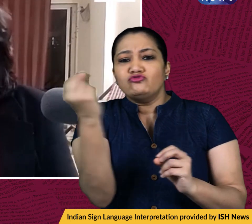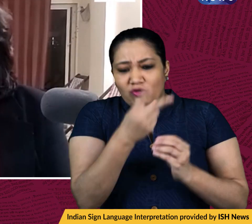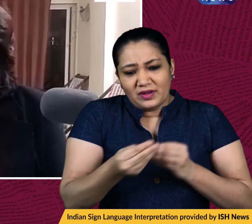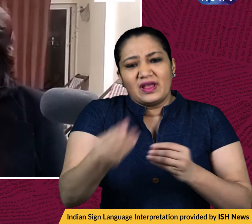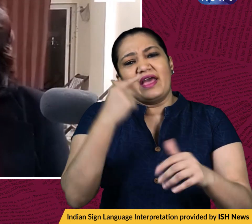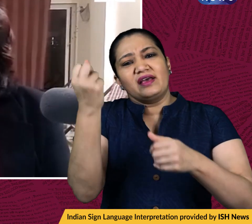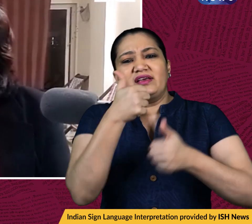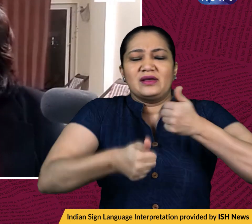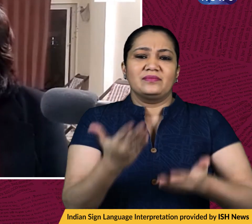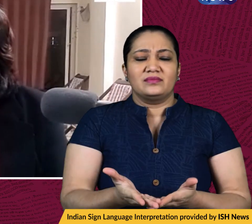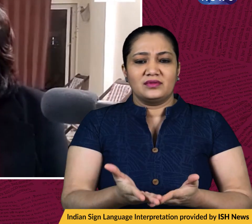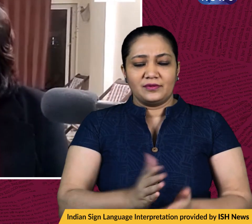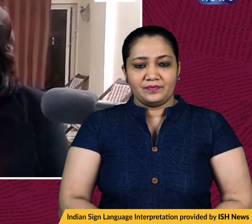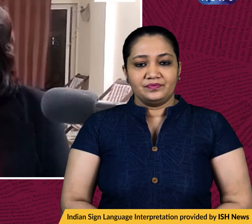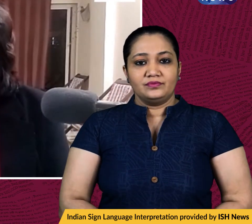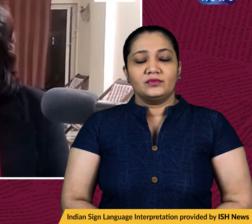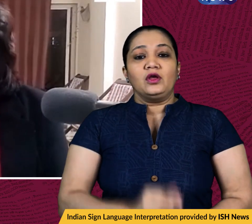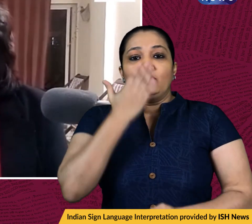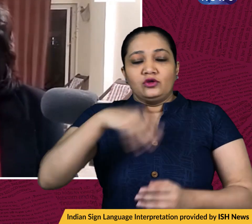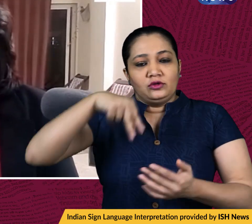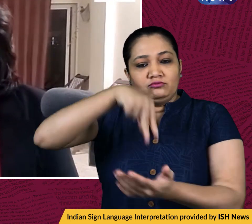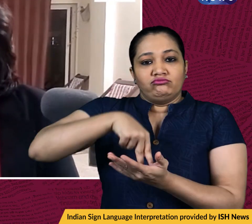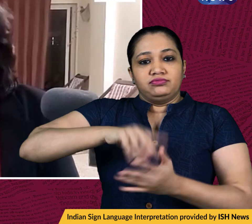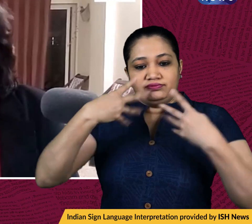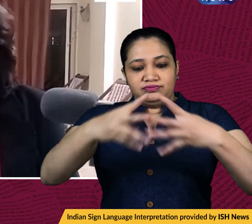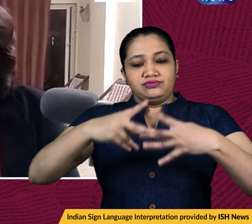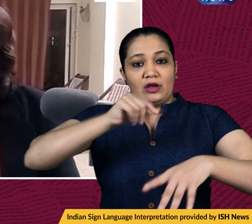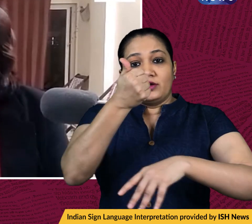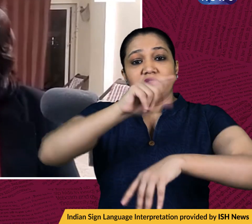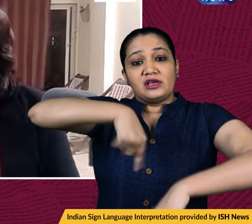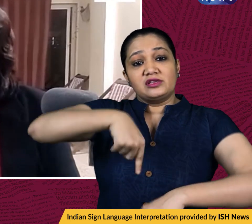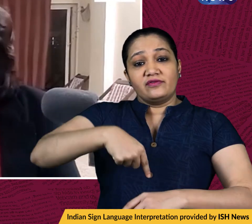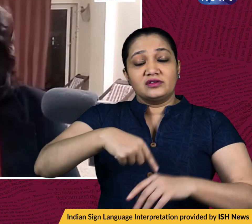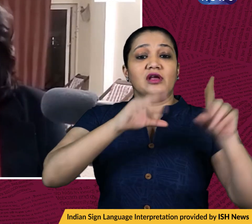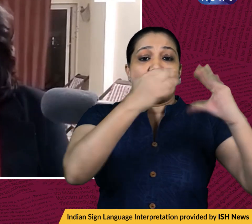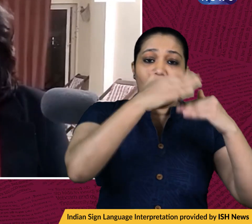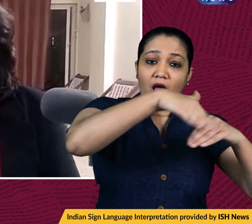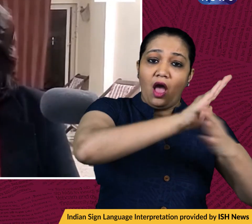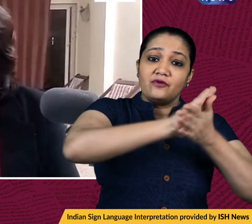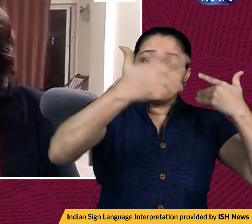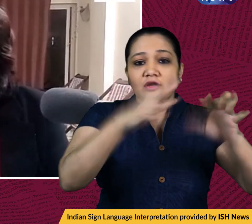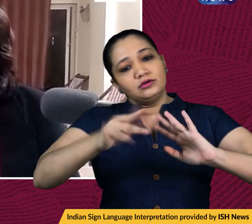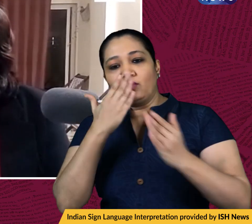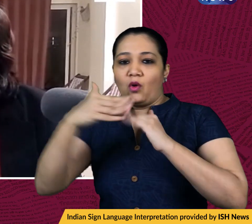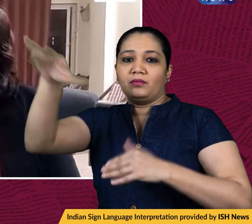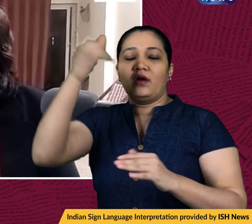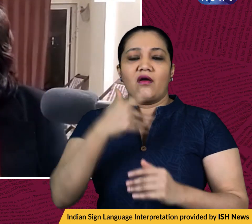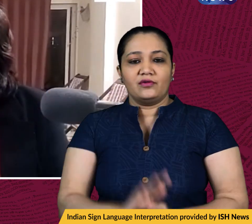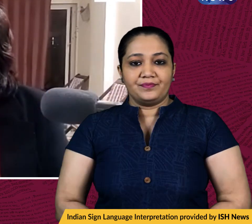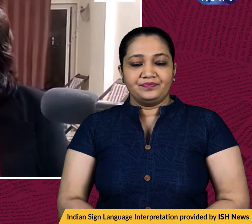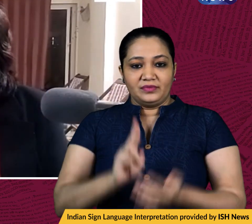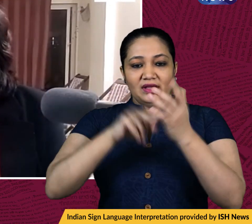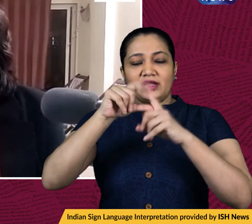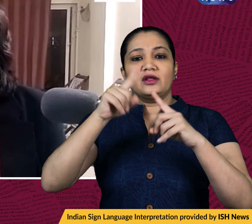2 months to the exams," end quote. Now, the students stood at the gates for 6 hours until classes ended. Now, according